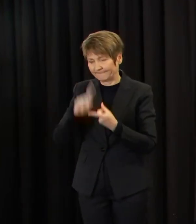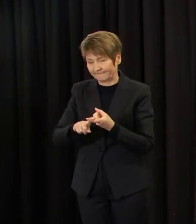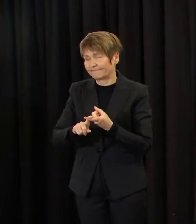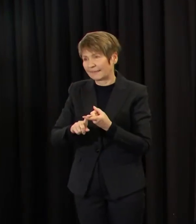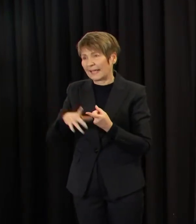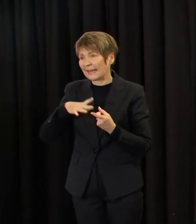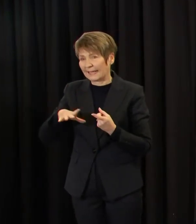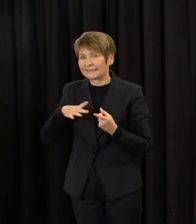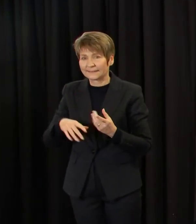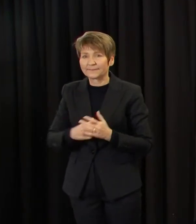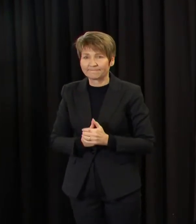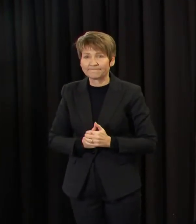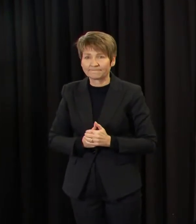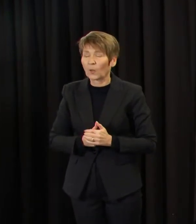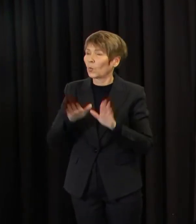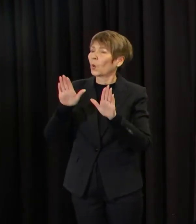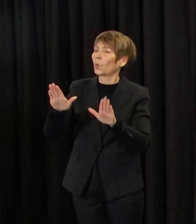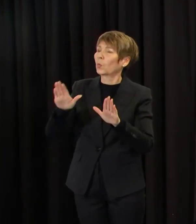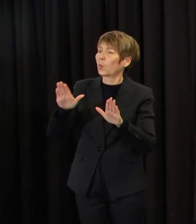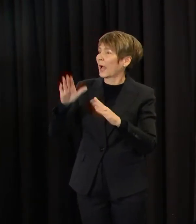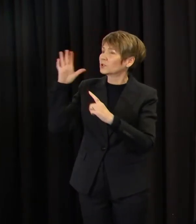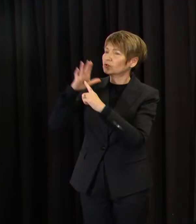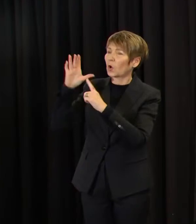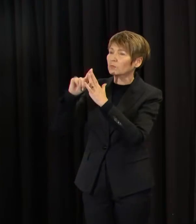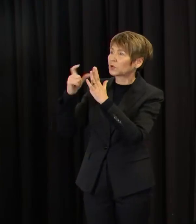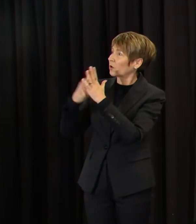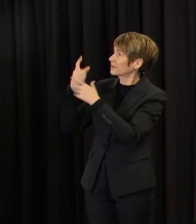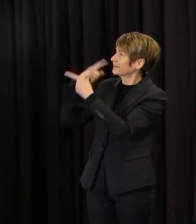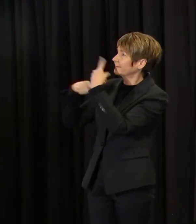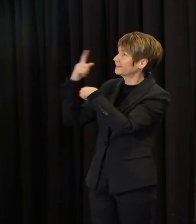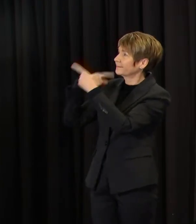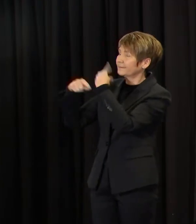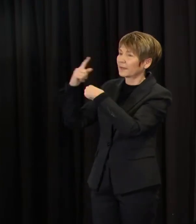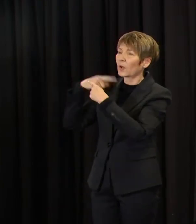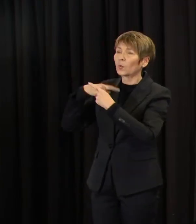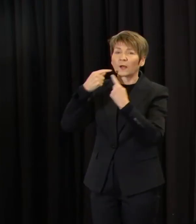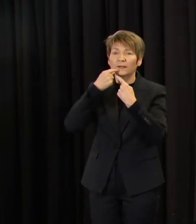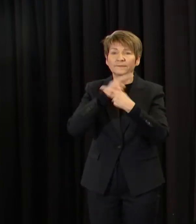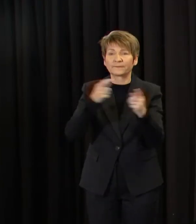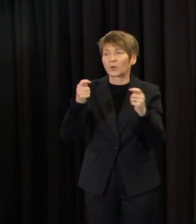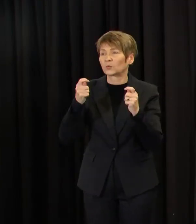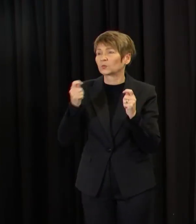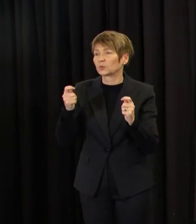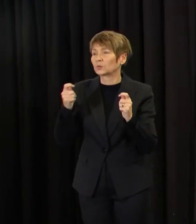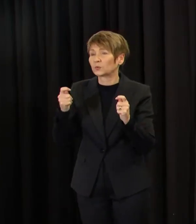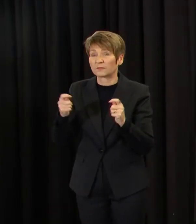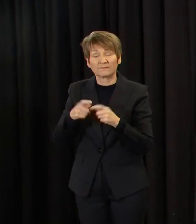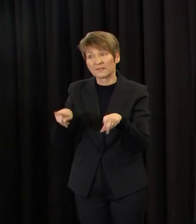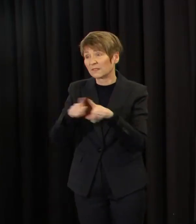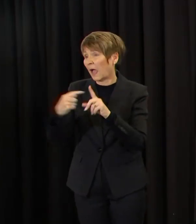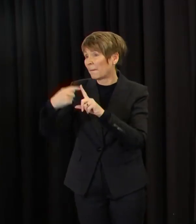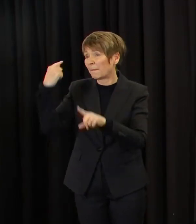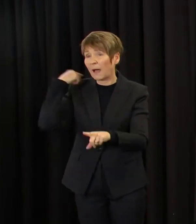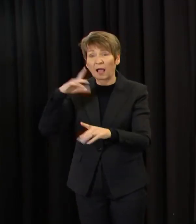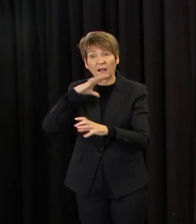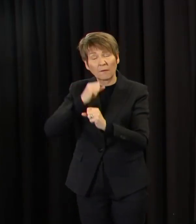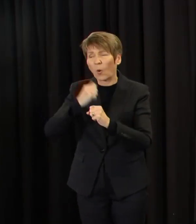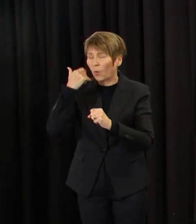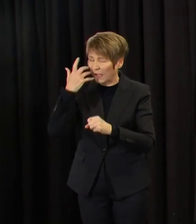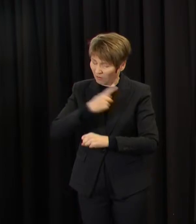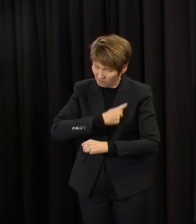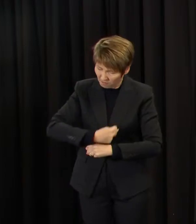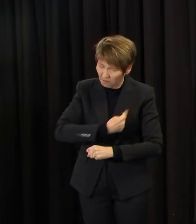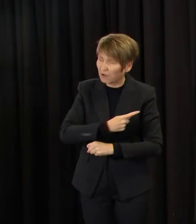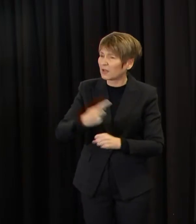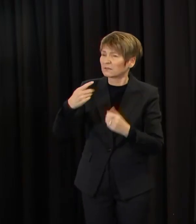will get advice in coming days. Decisions will be made and they'll be announced very soon thereafter, as we always have done.